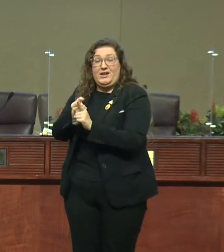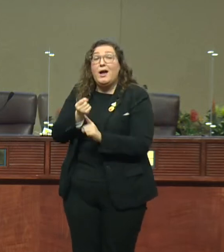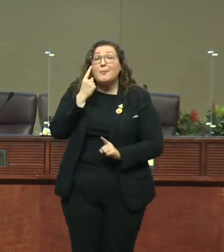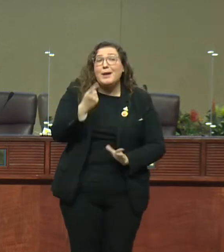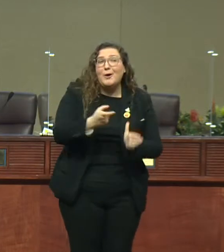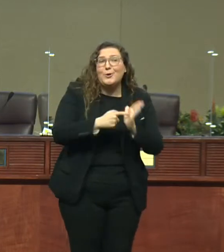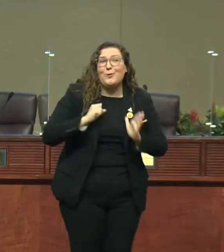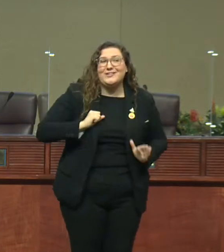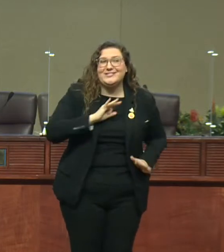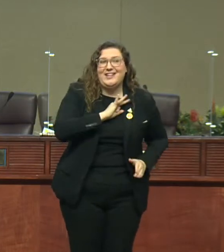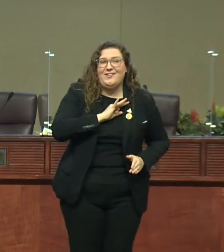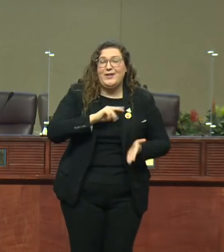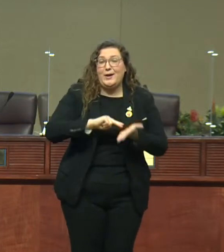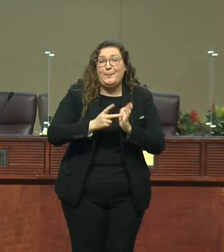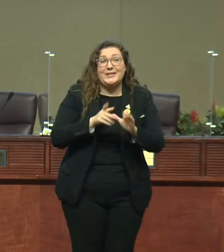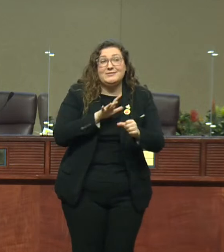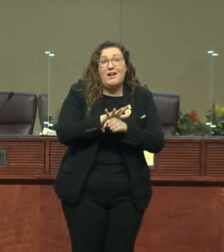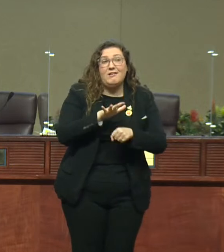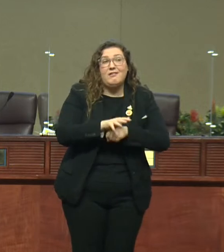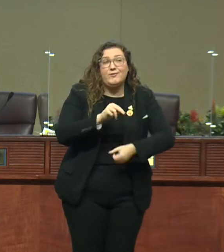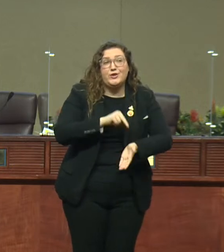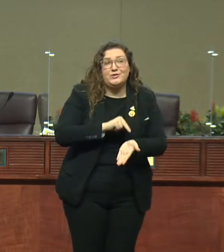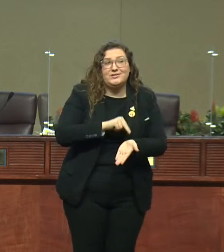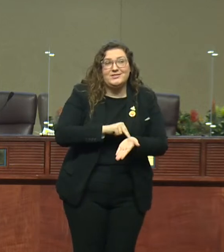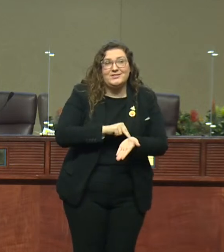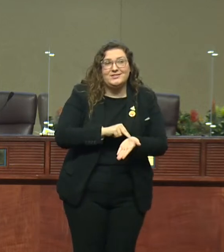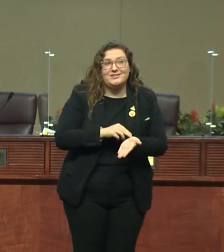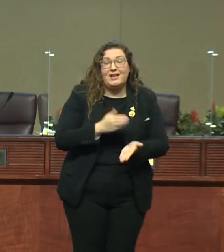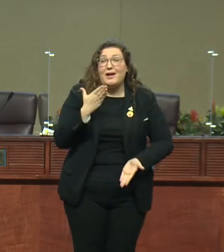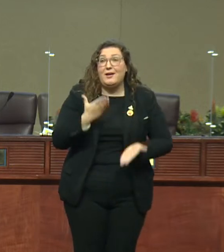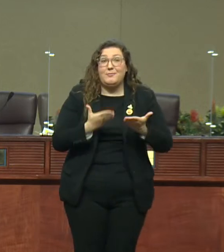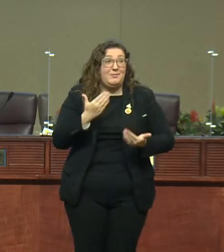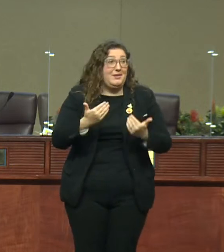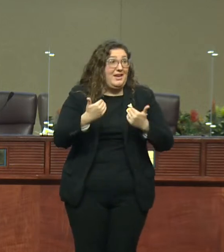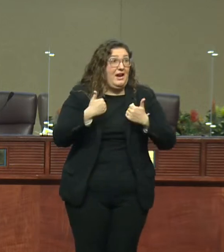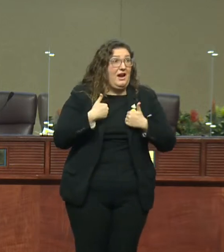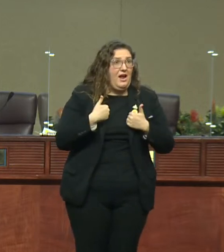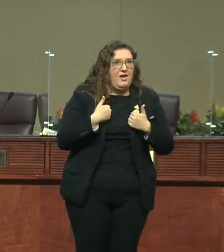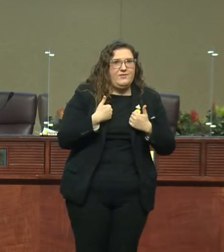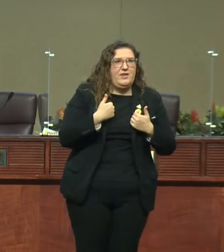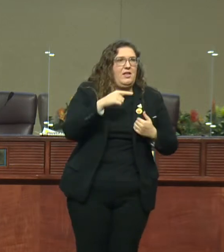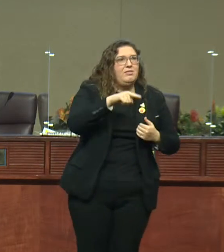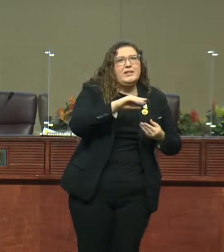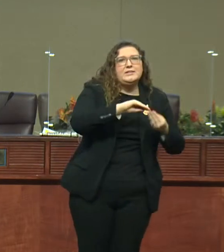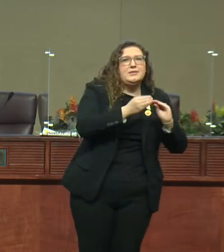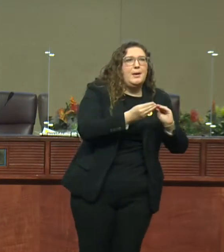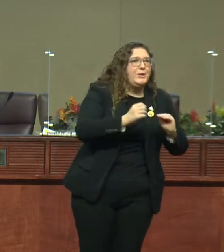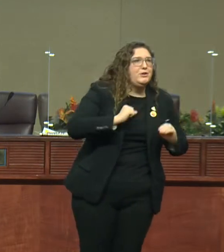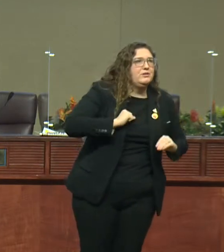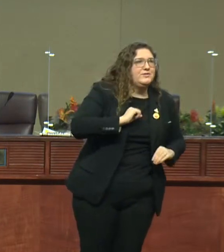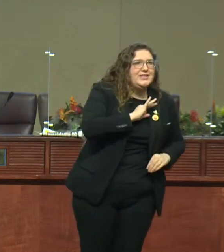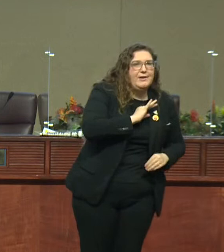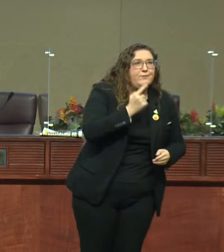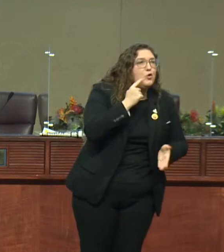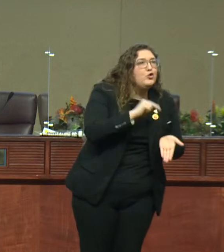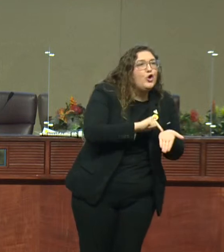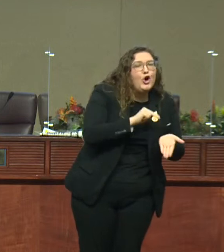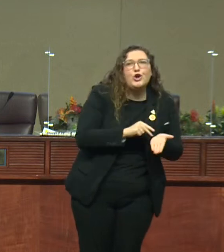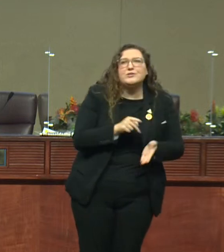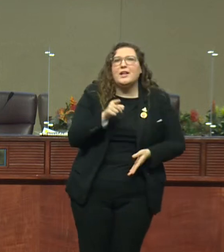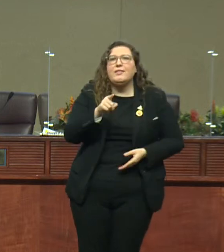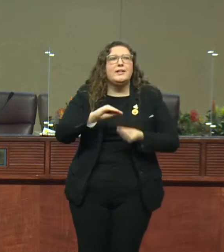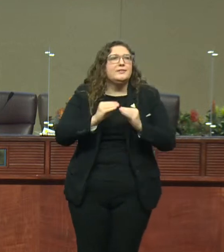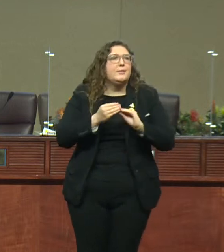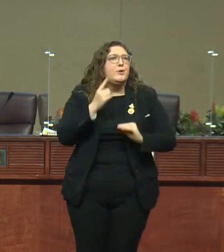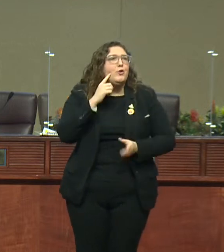proportion is, maybe 1.5 nurses per bed, this type of staffing, this number of doctors. So not only increasing beds, physically increasing